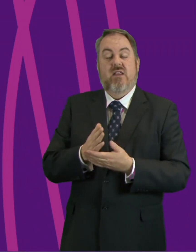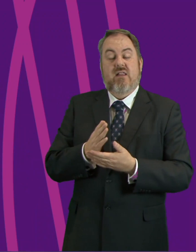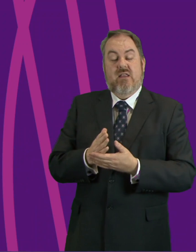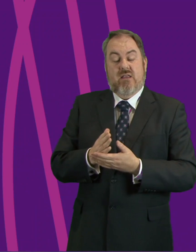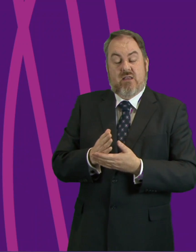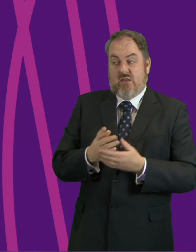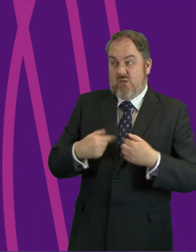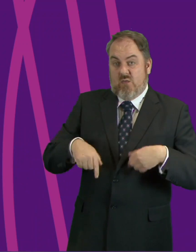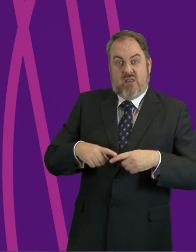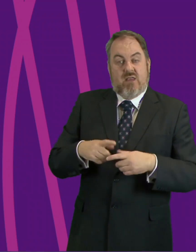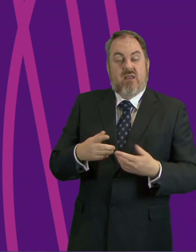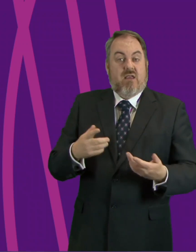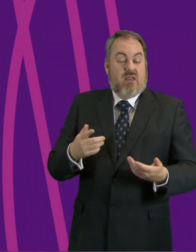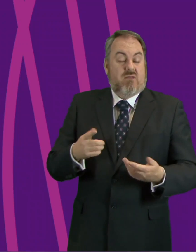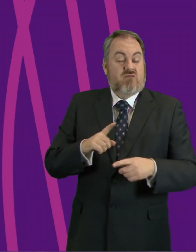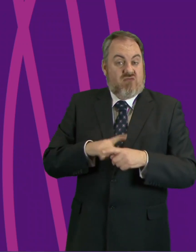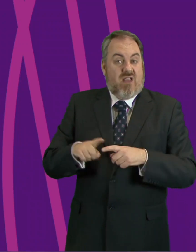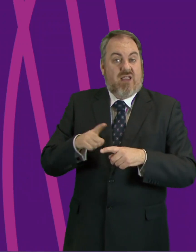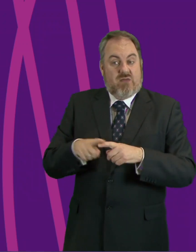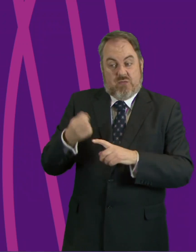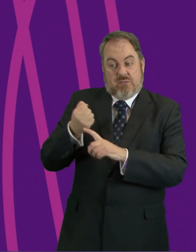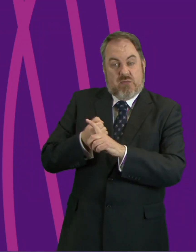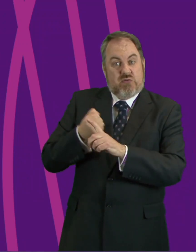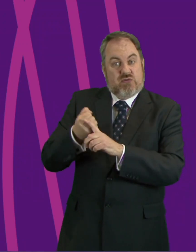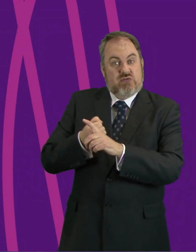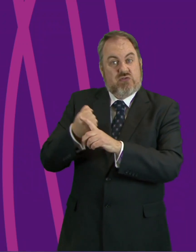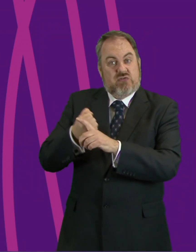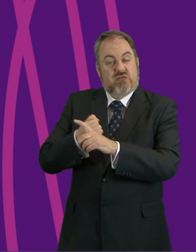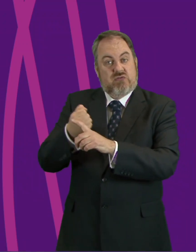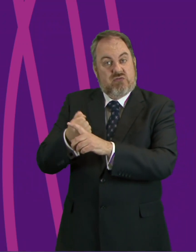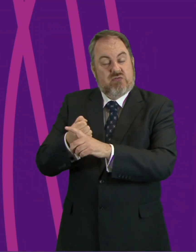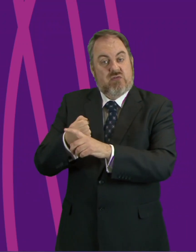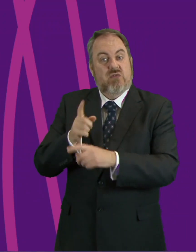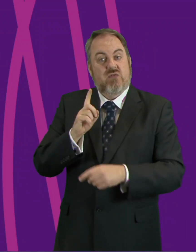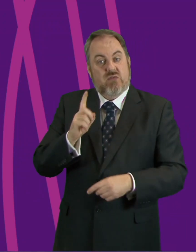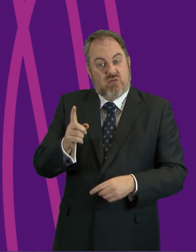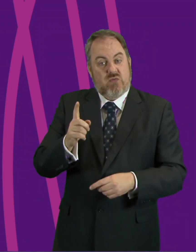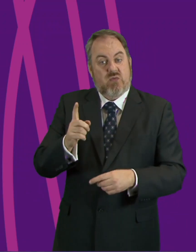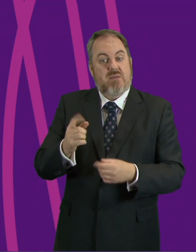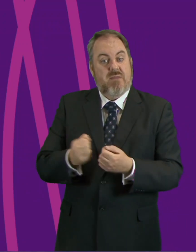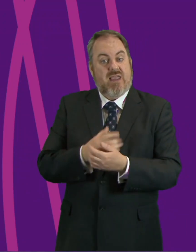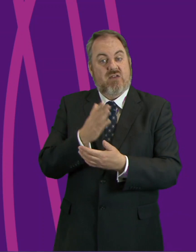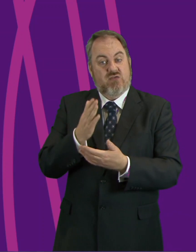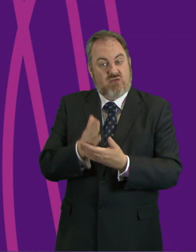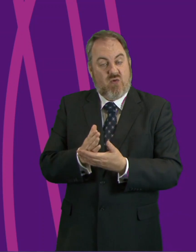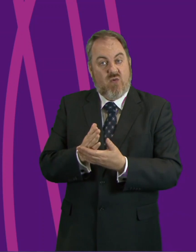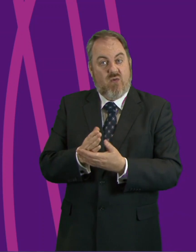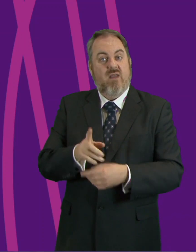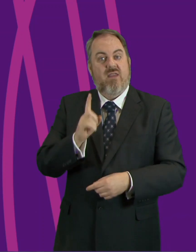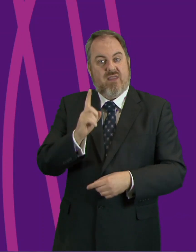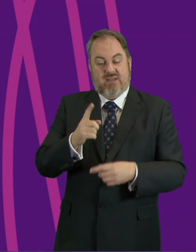are actively agitating for an end to the life-saving measures that are in place. But we urge